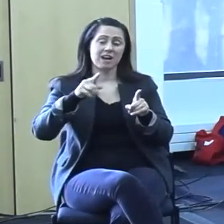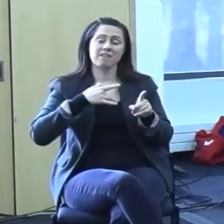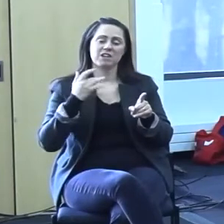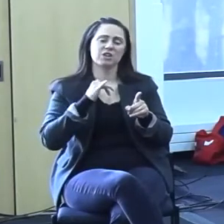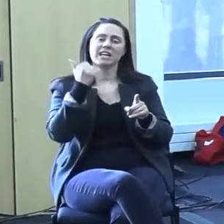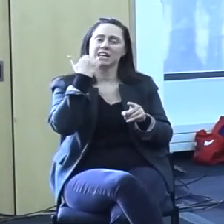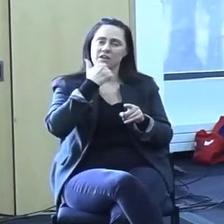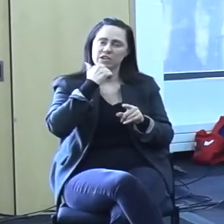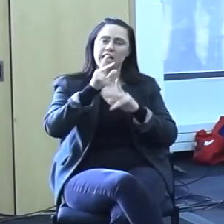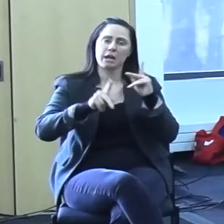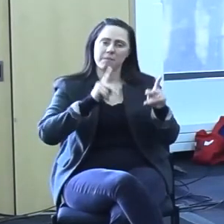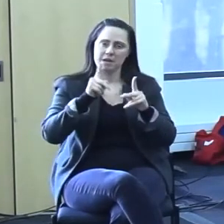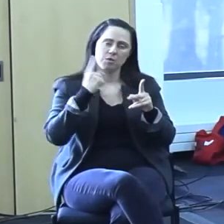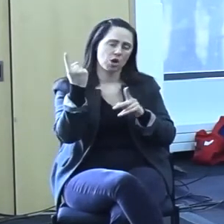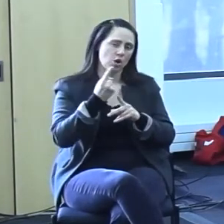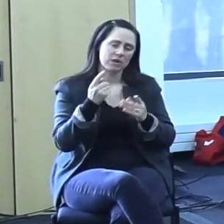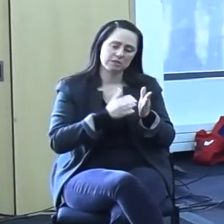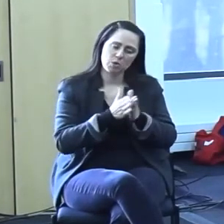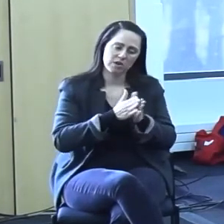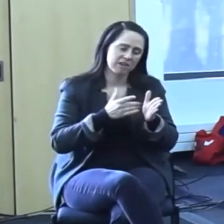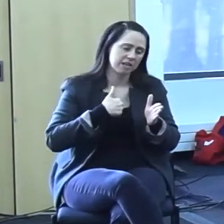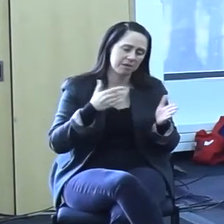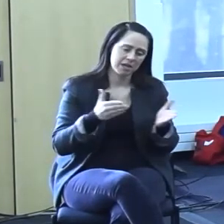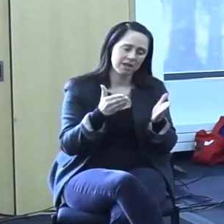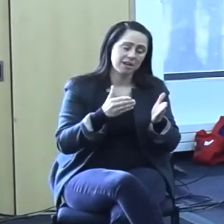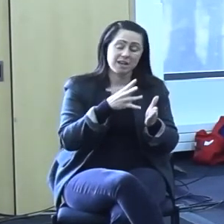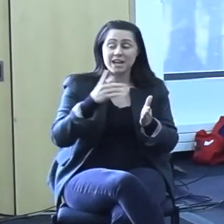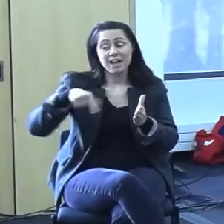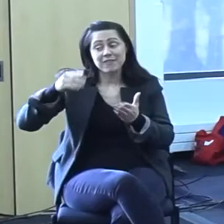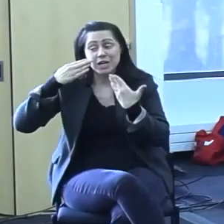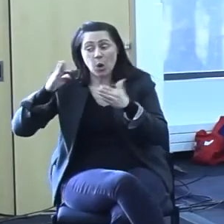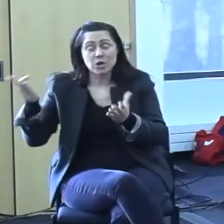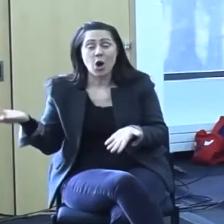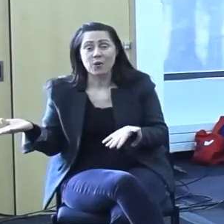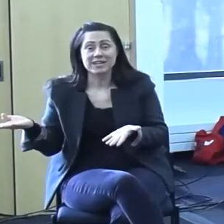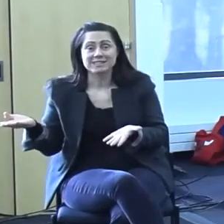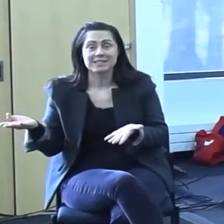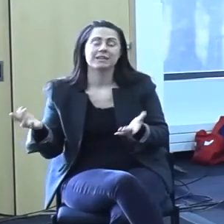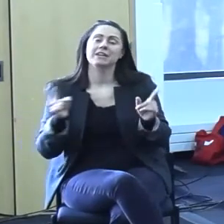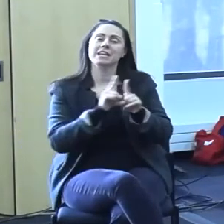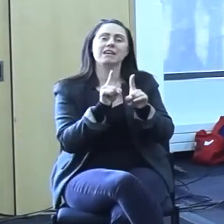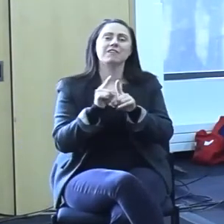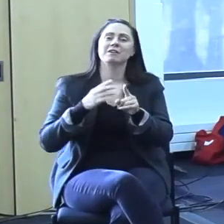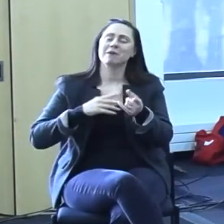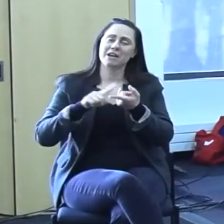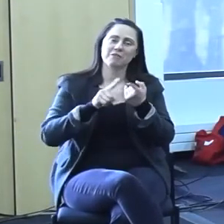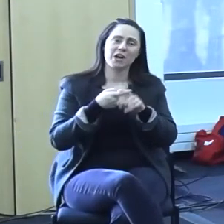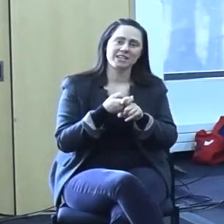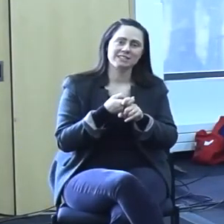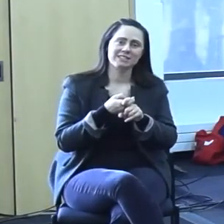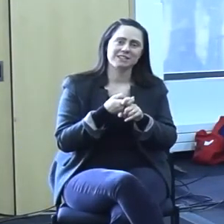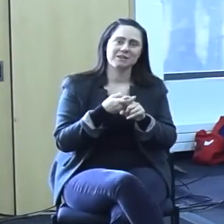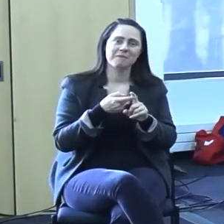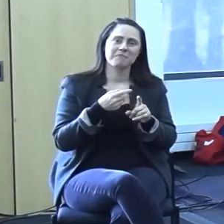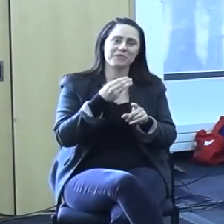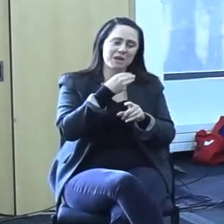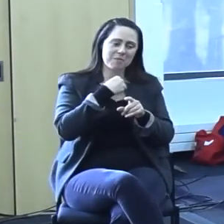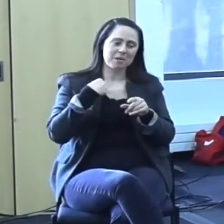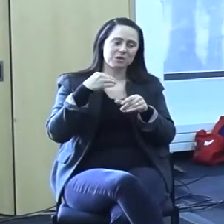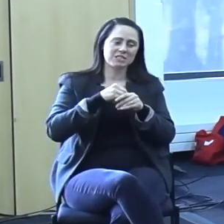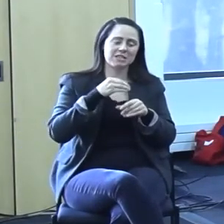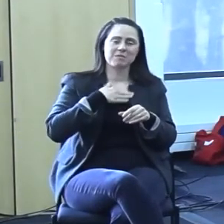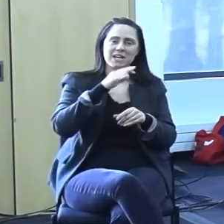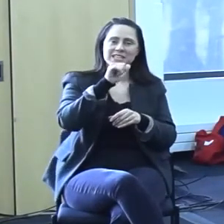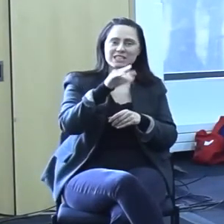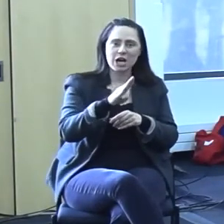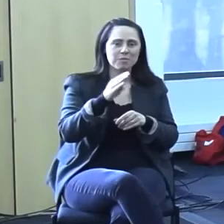every day people are constantly motivating me and they don't even know it. Even my friends, my members in my club, and